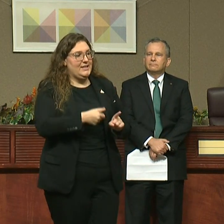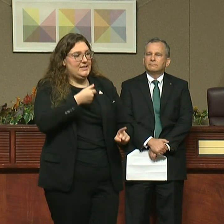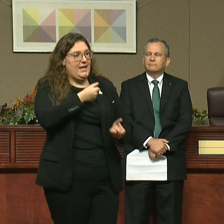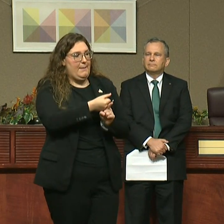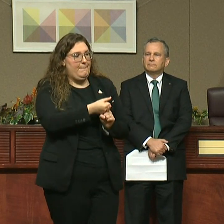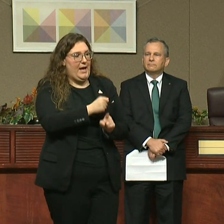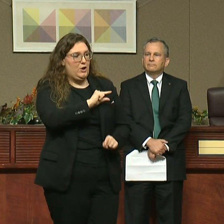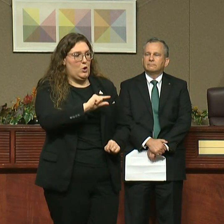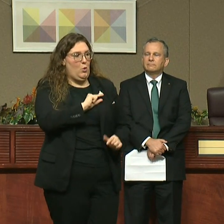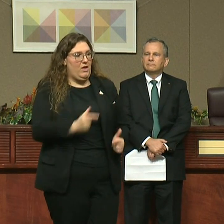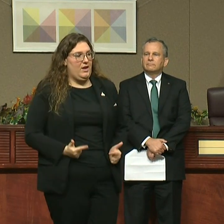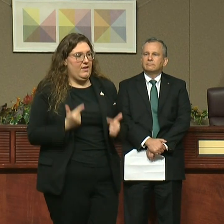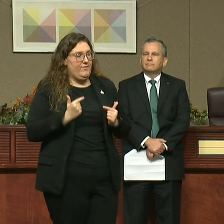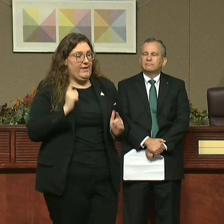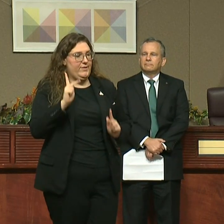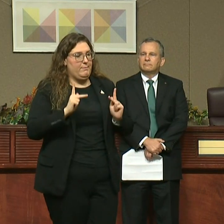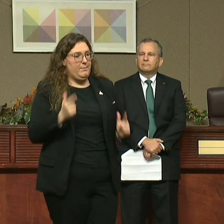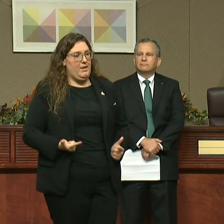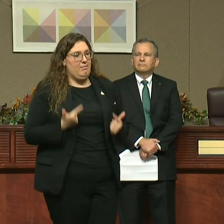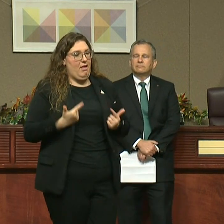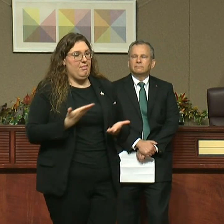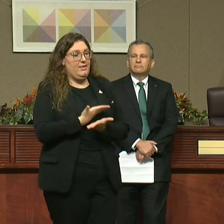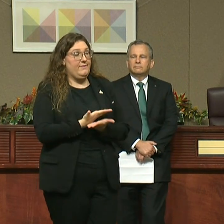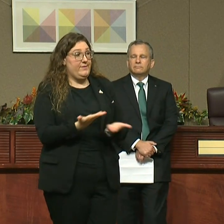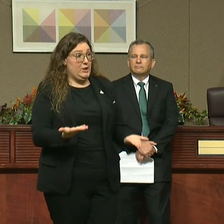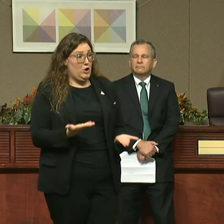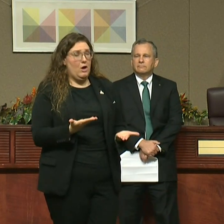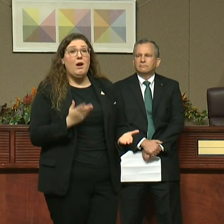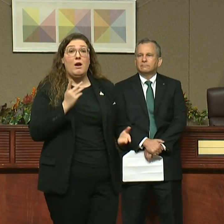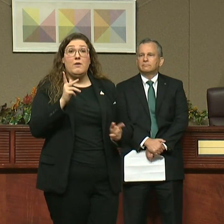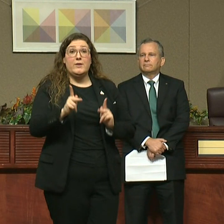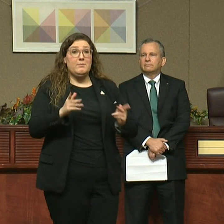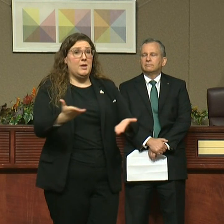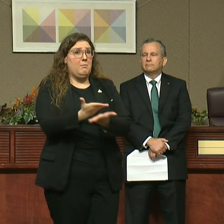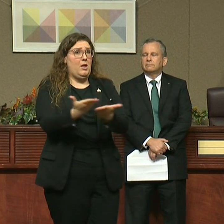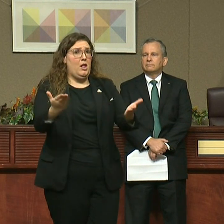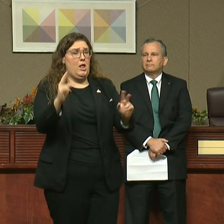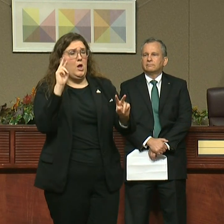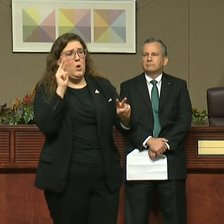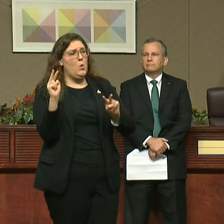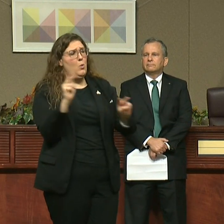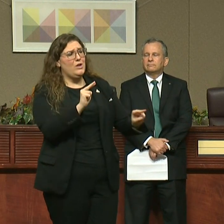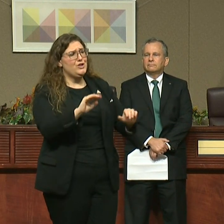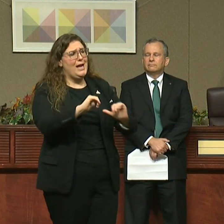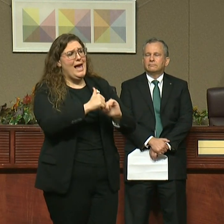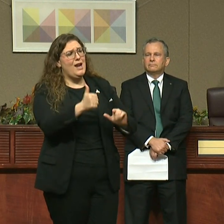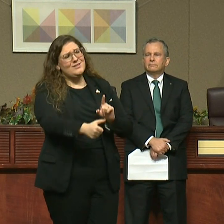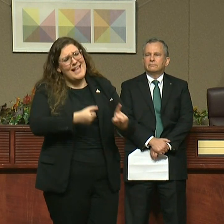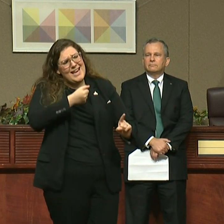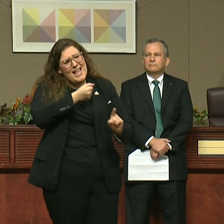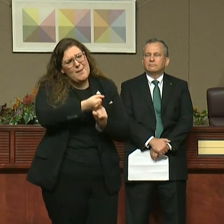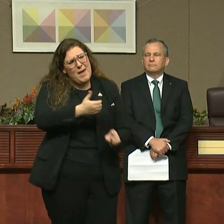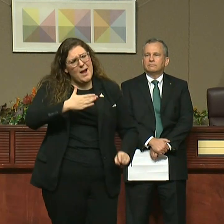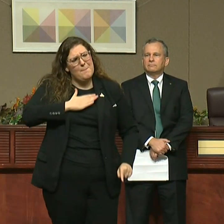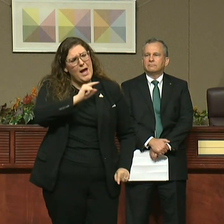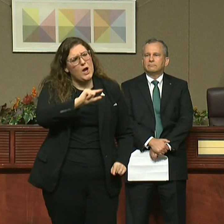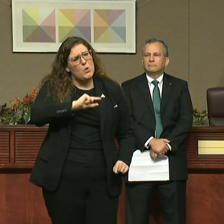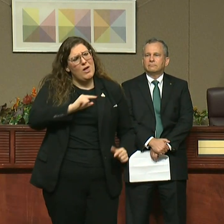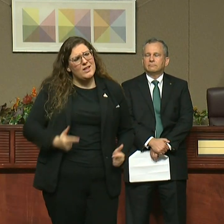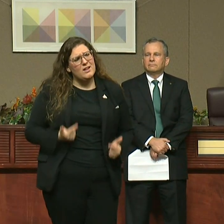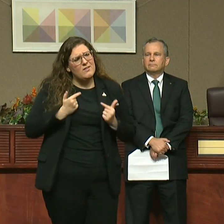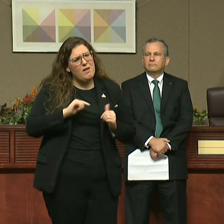for residents. For folks out there who are listening and they're wondering, how does that impact my quality of life? How would you respond to